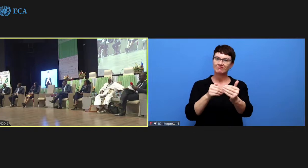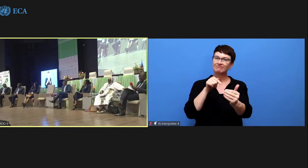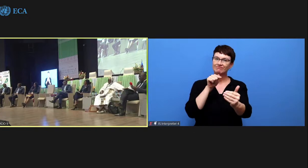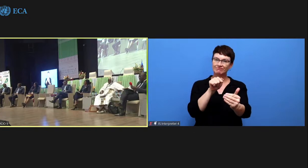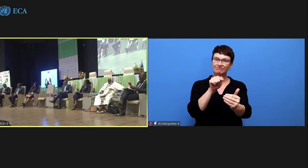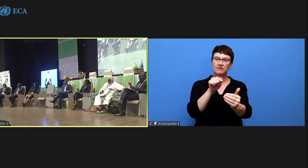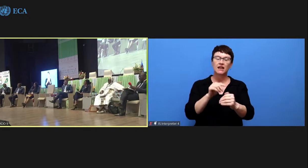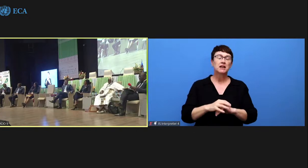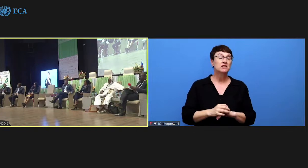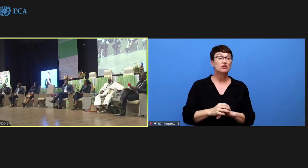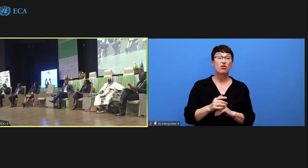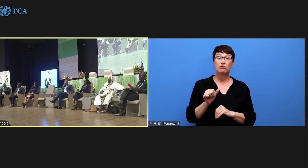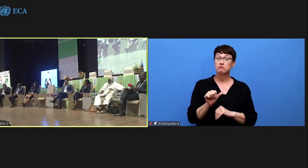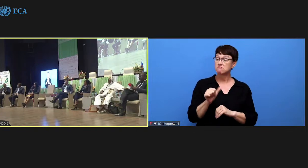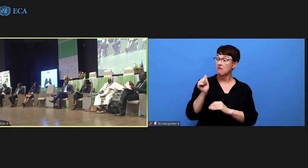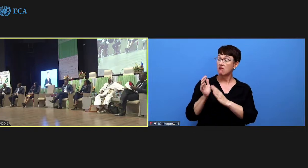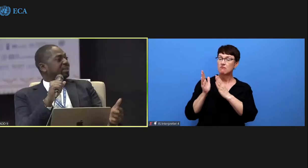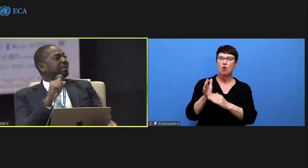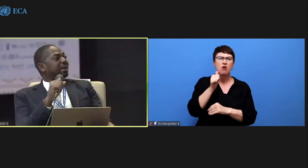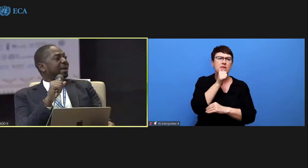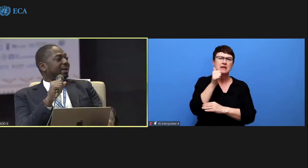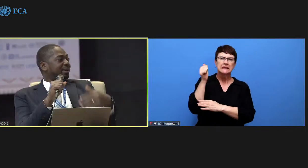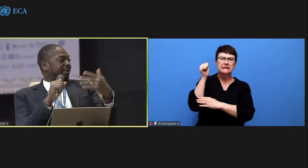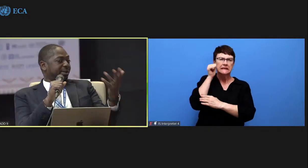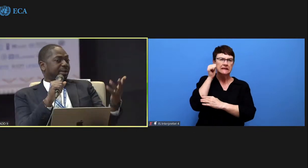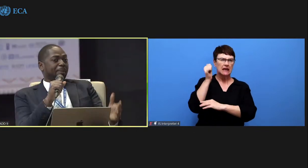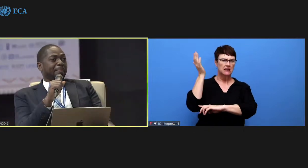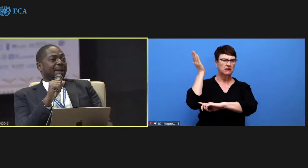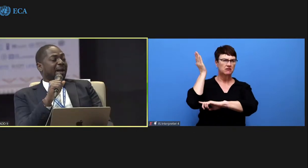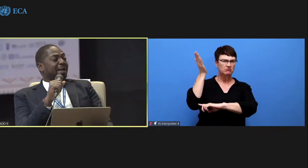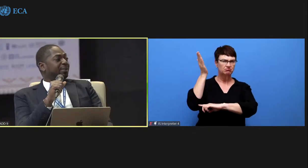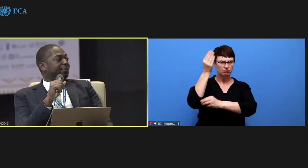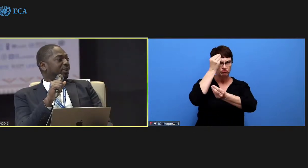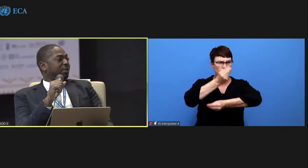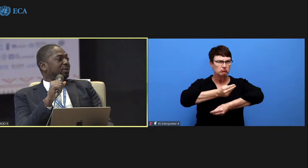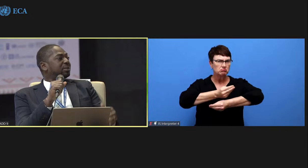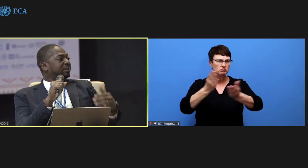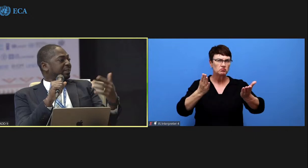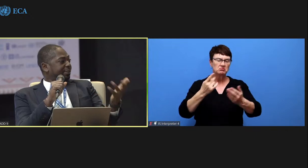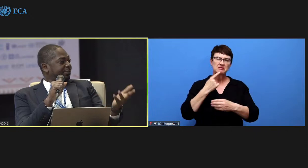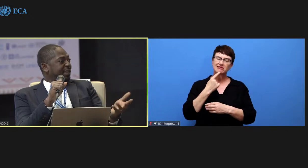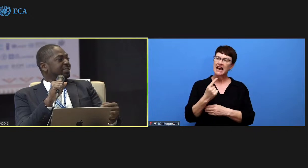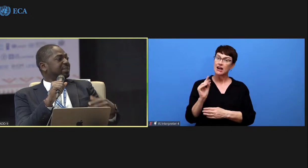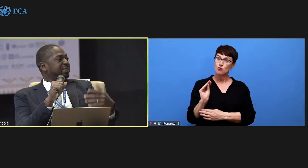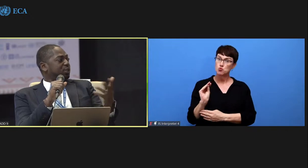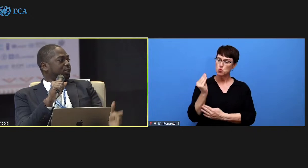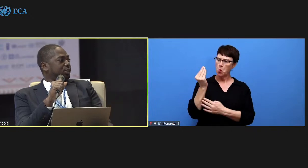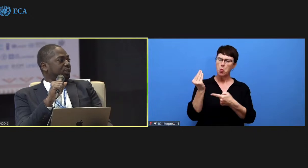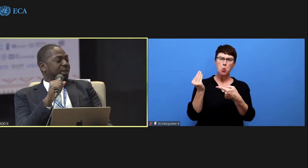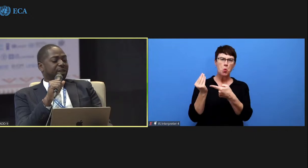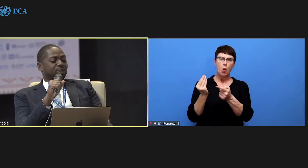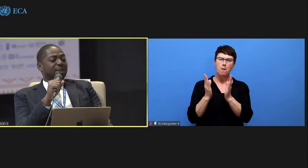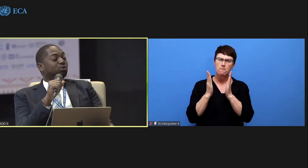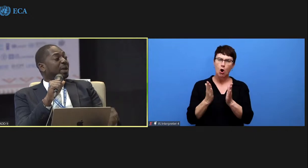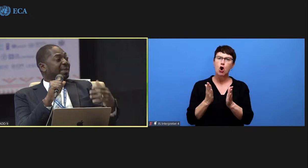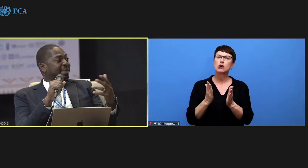Ametepe, we can have them participating in high-level event discussions in order to engage